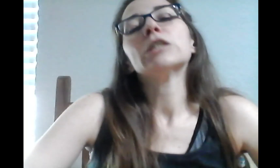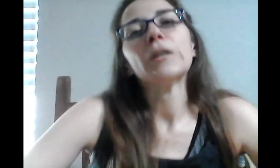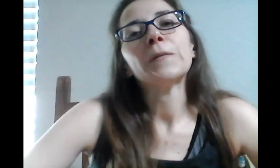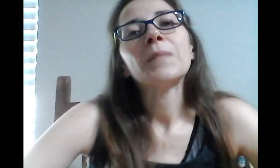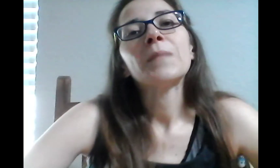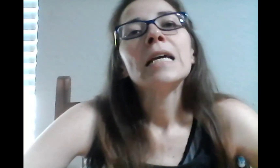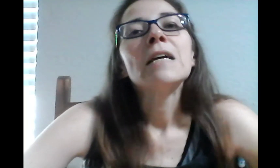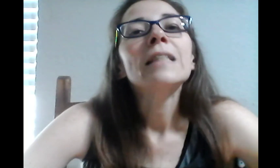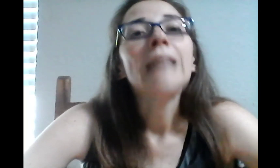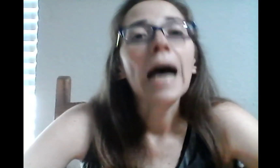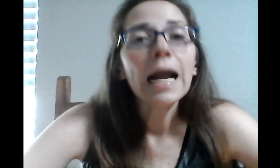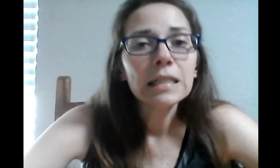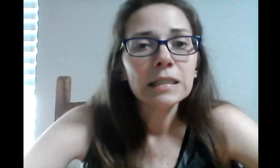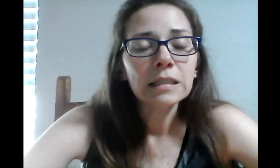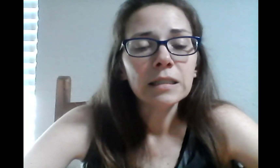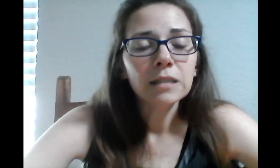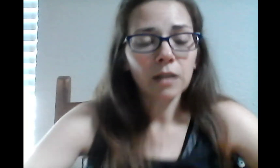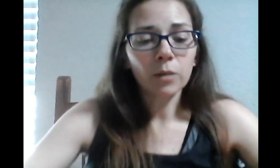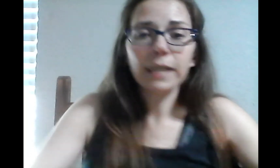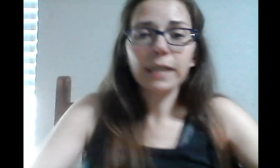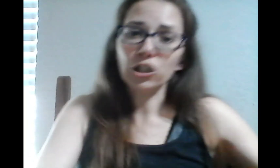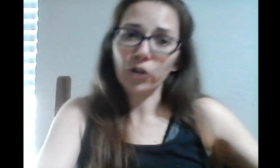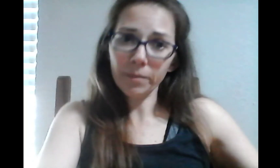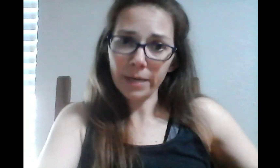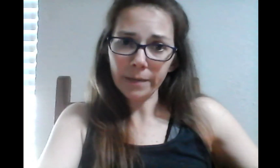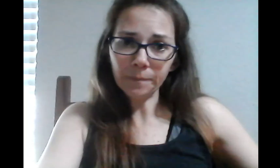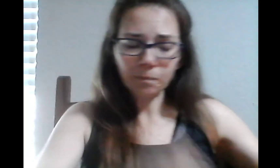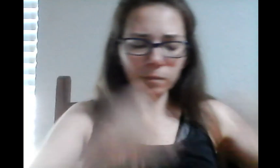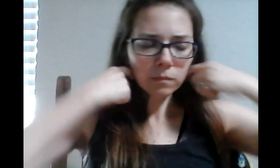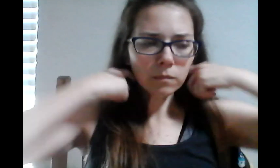So that is a little bit of history on me.